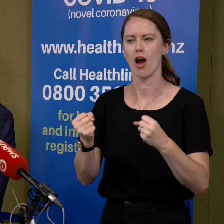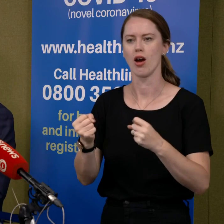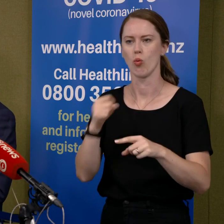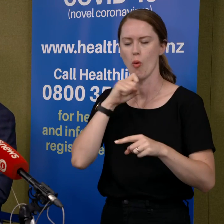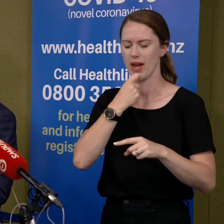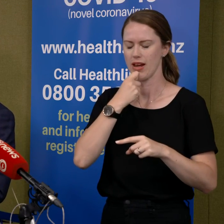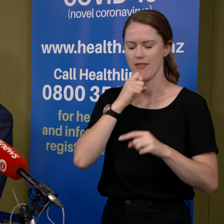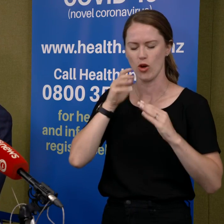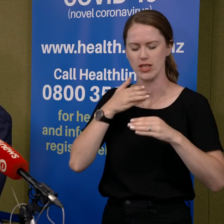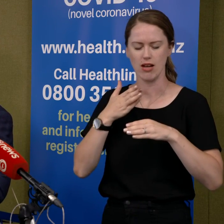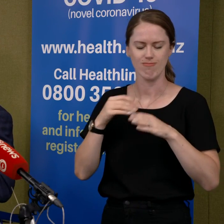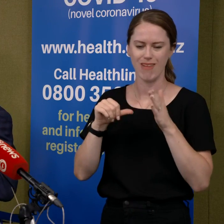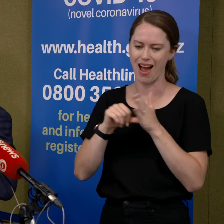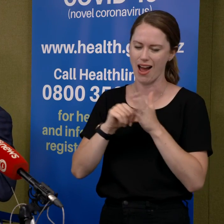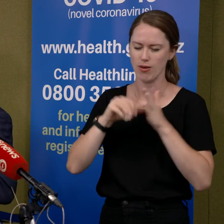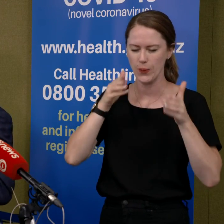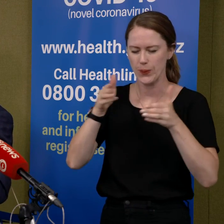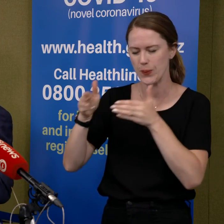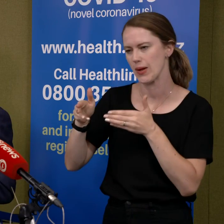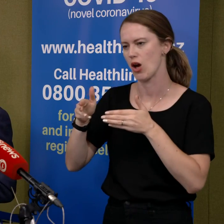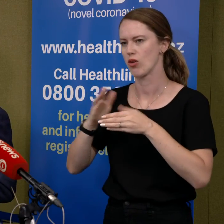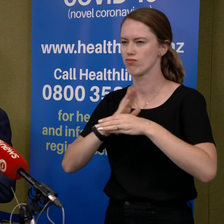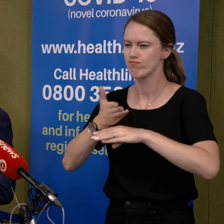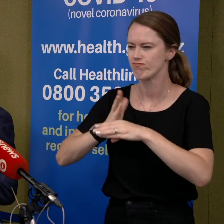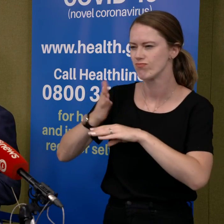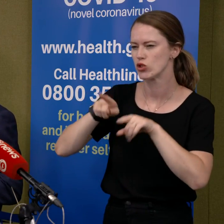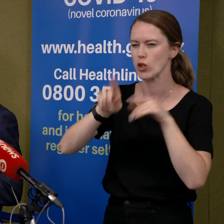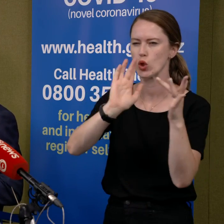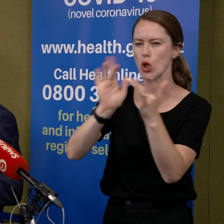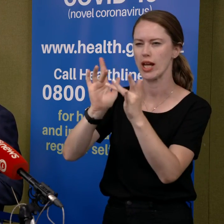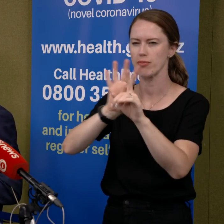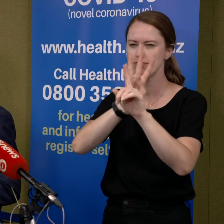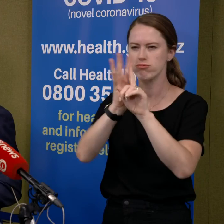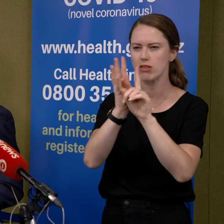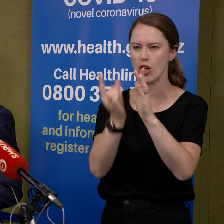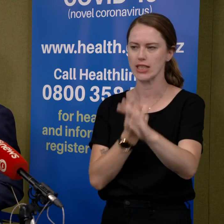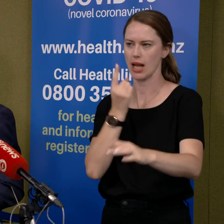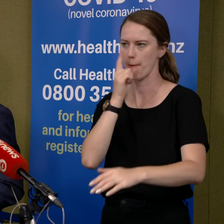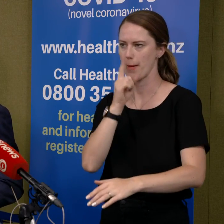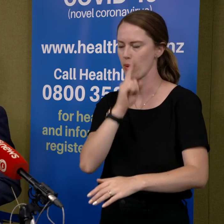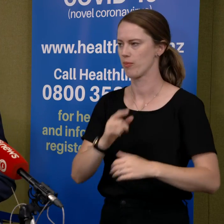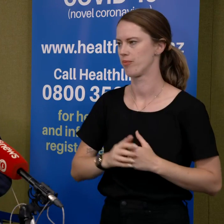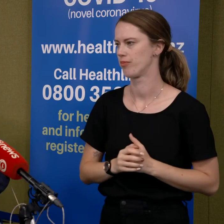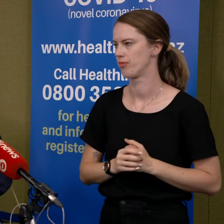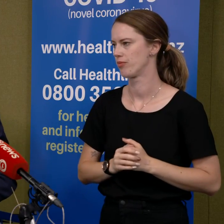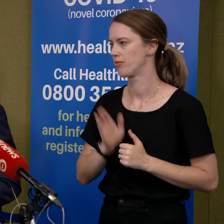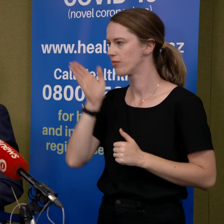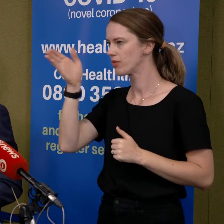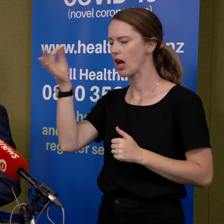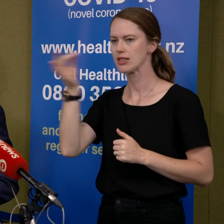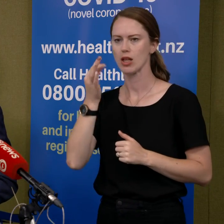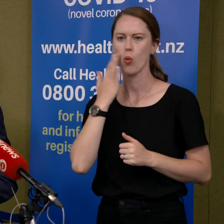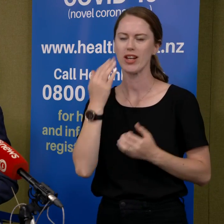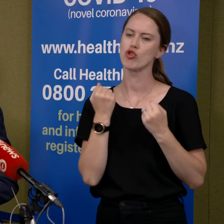going really hard on quite intensive efforts to contact trace and isolate people. Do you know when they would likely be up and running,